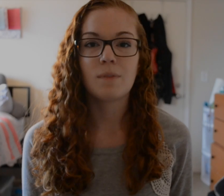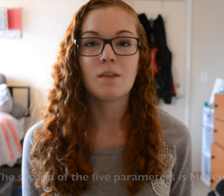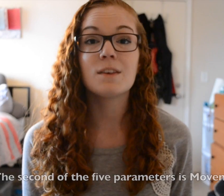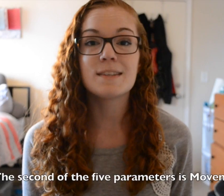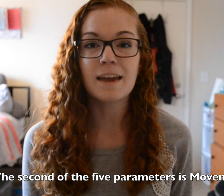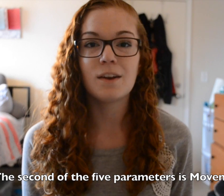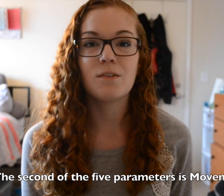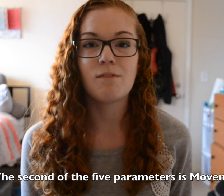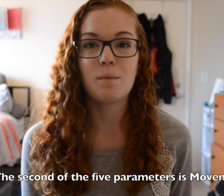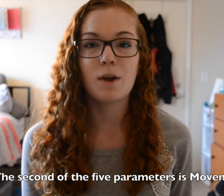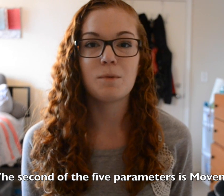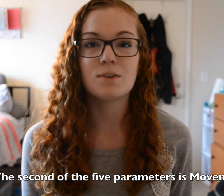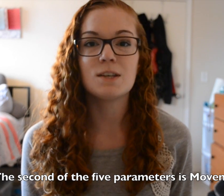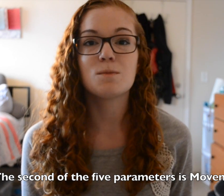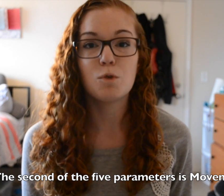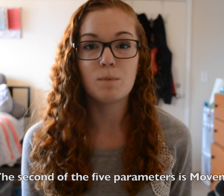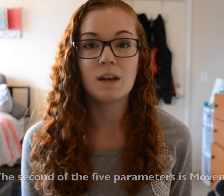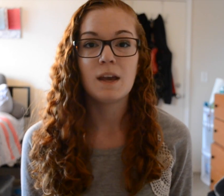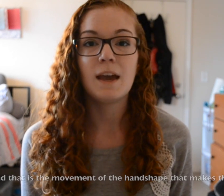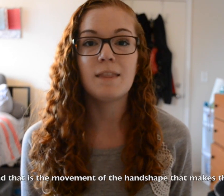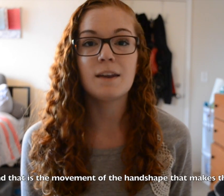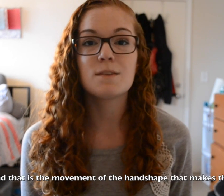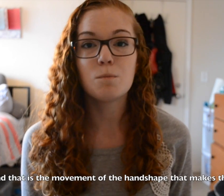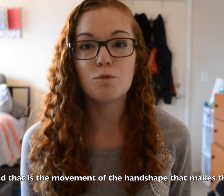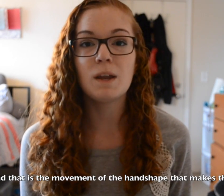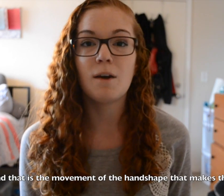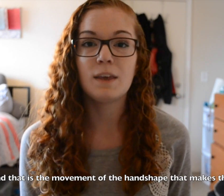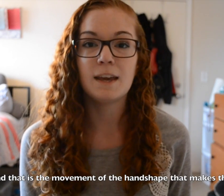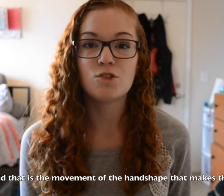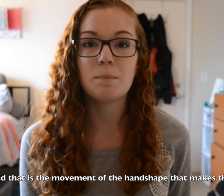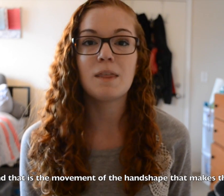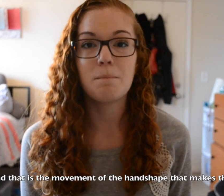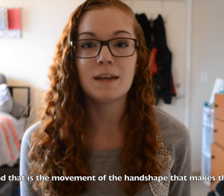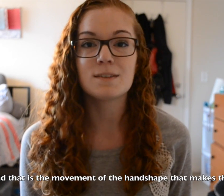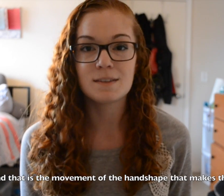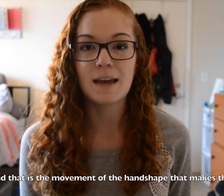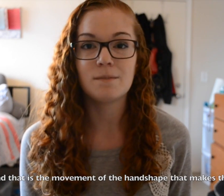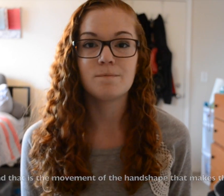The second of the 5 parameters is movement, and that is the movement of the hand shape that makes the sign.